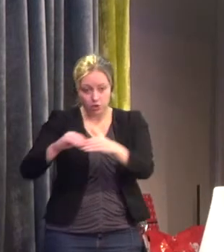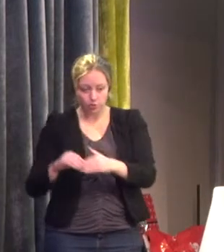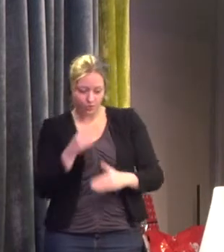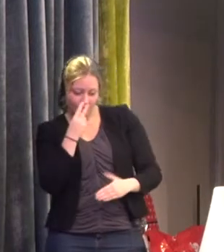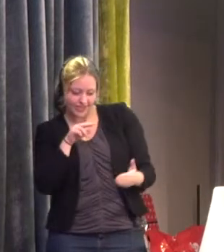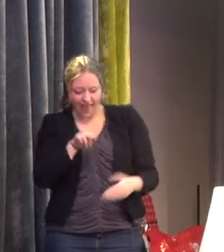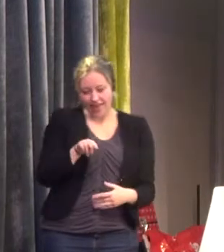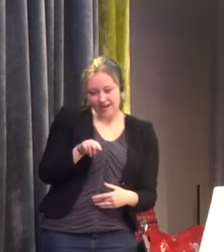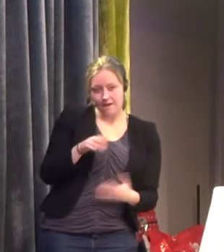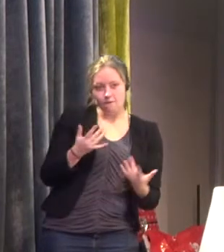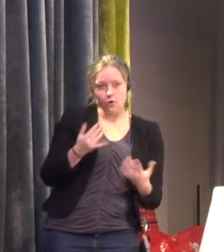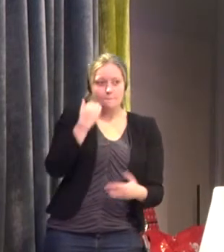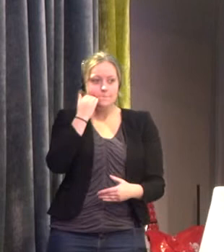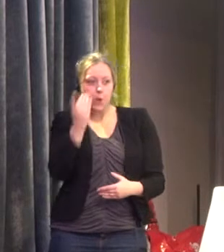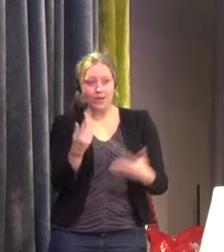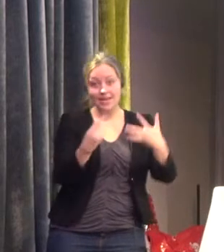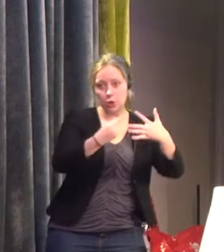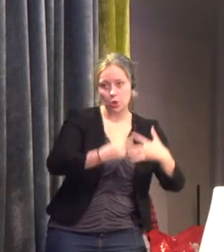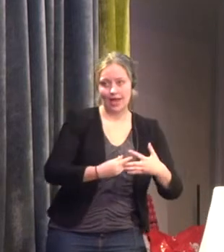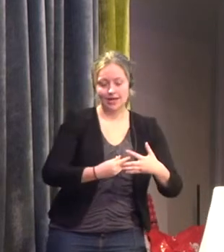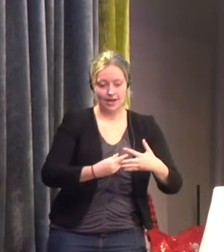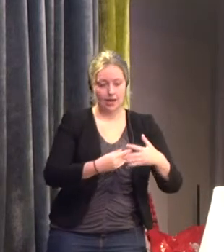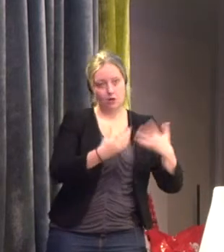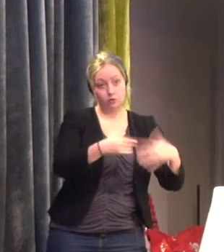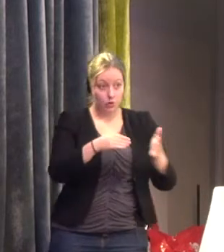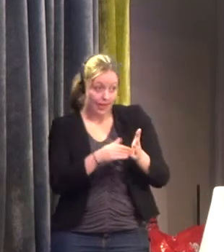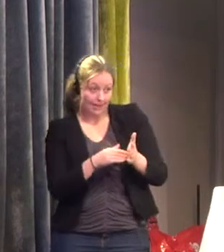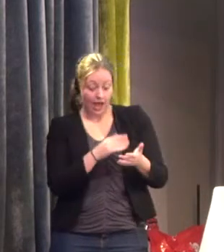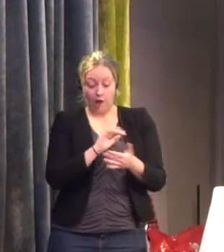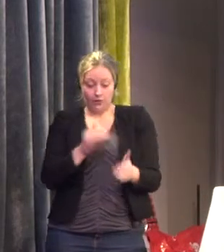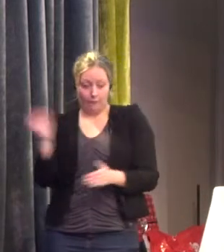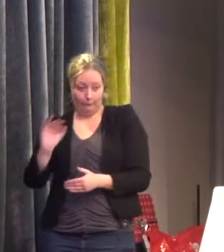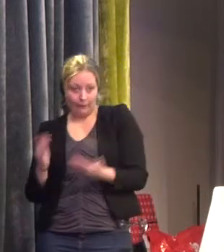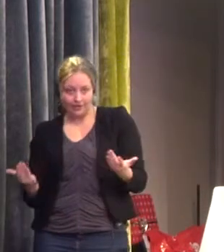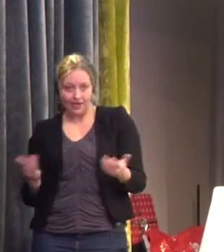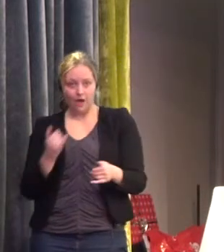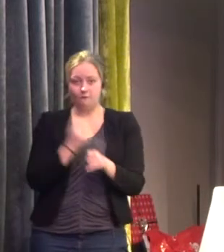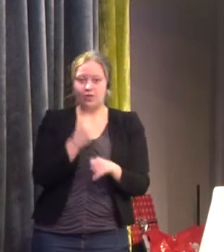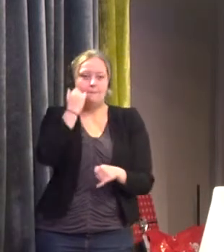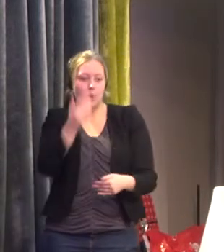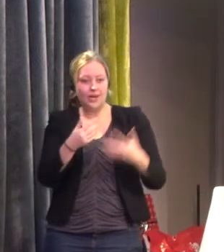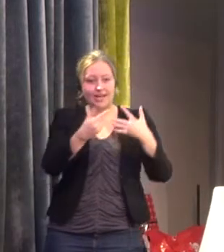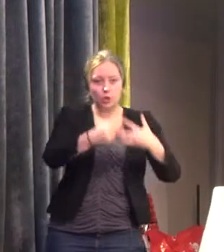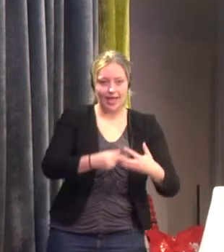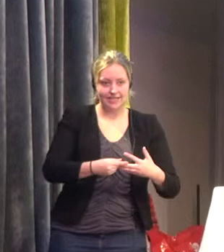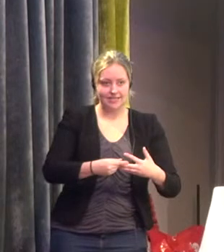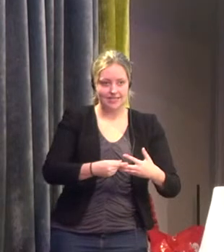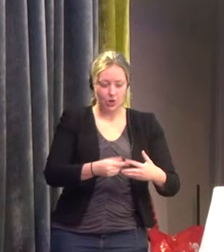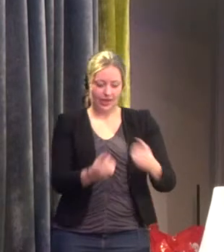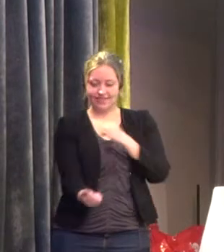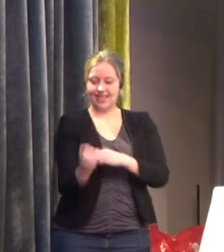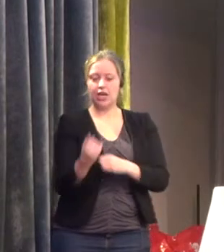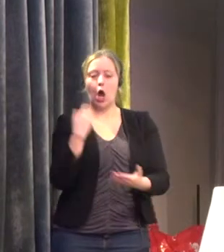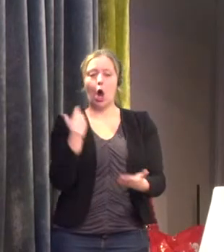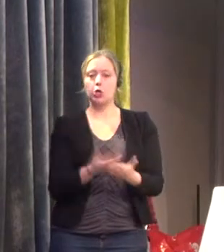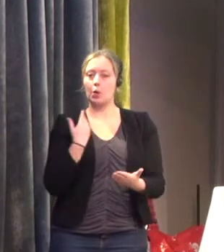included, where it was not included, how it ought to be included, and making the case very thematically for why disability